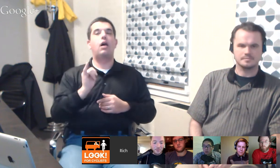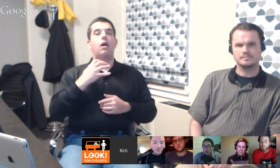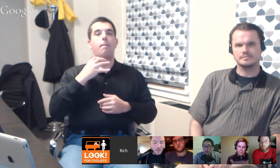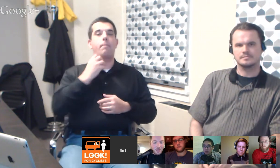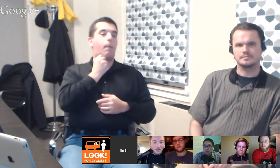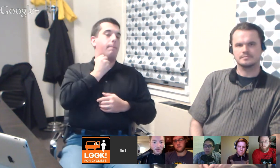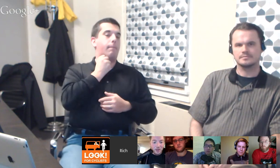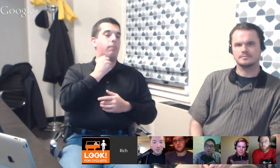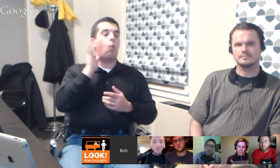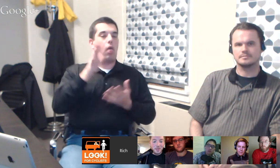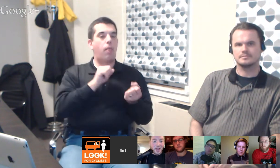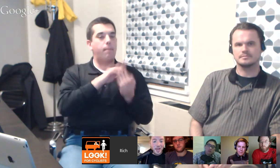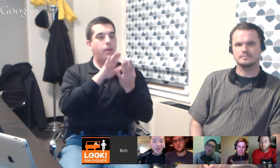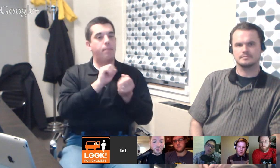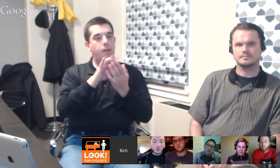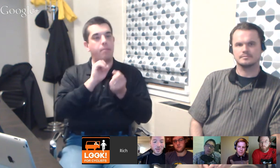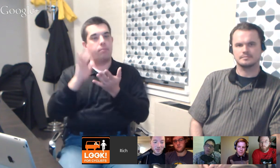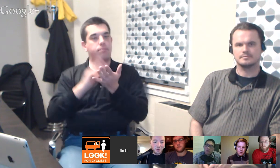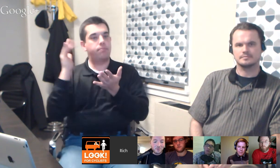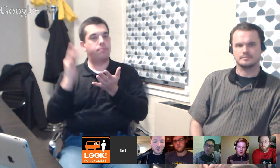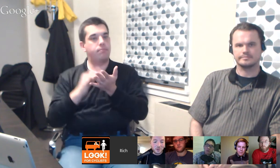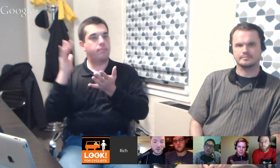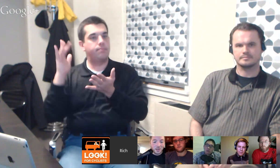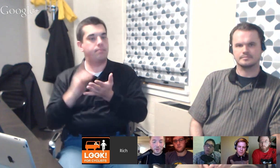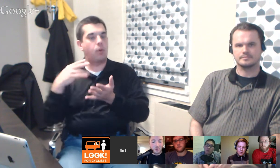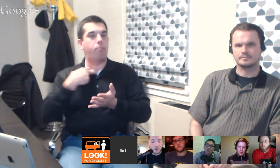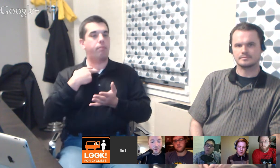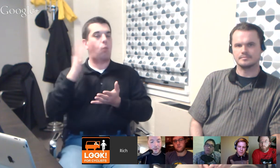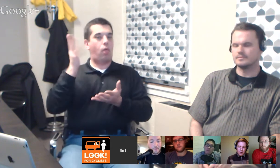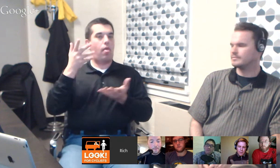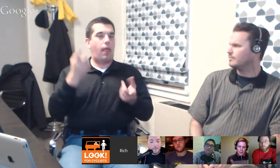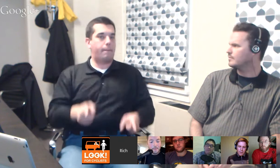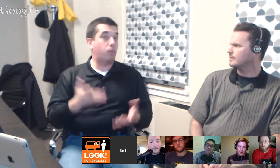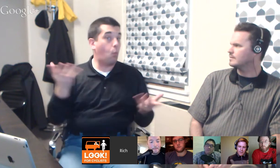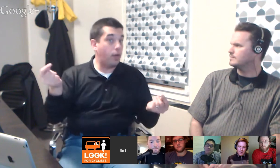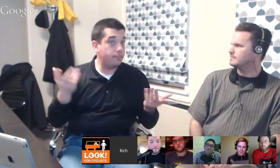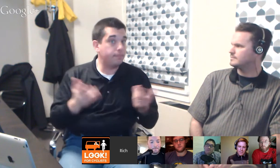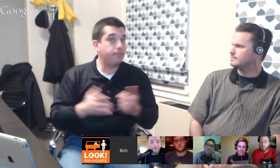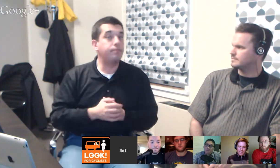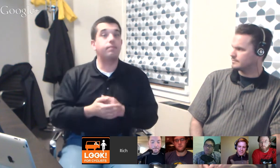to time? Or it might be hang-ups or snags when we first start getting into it?